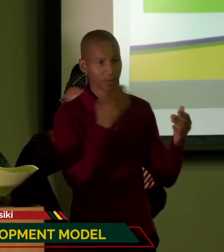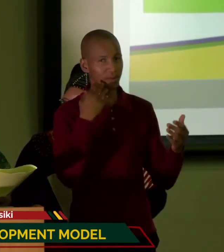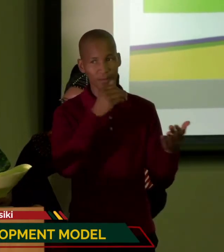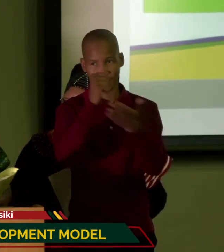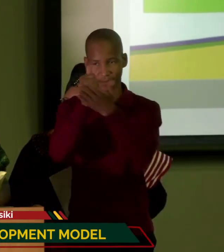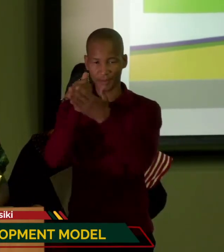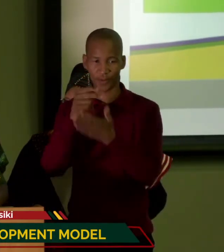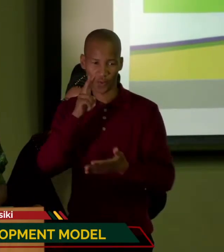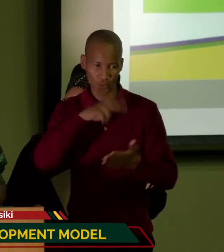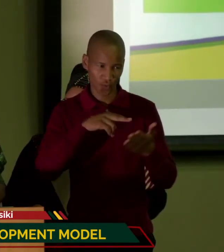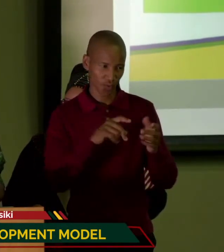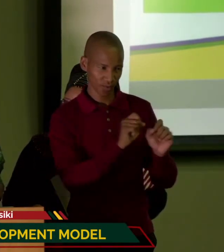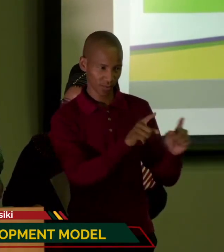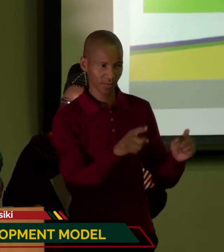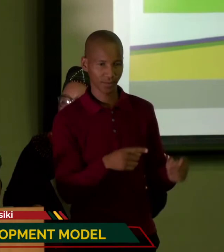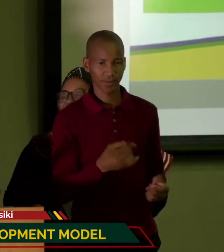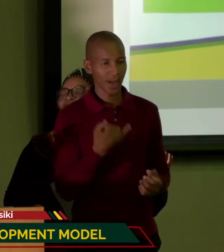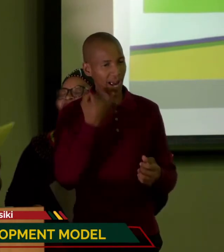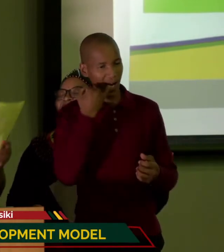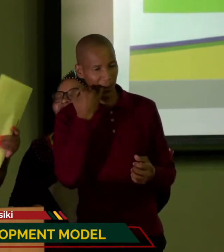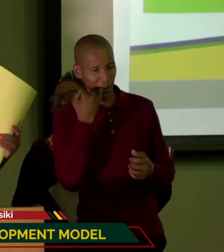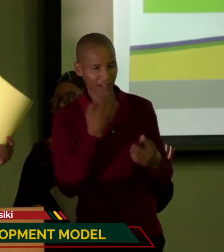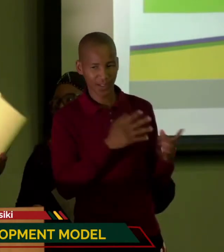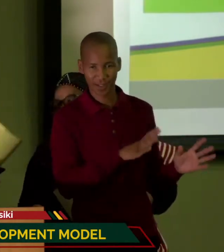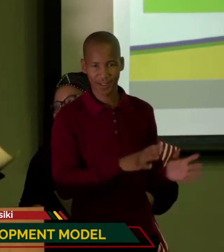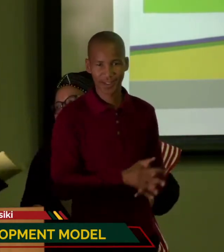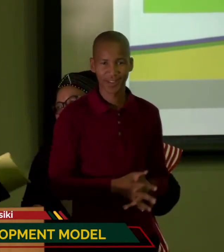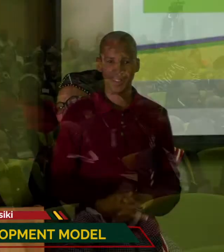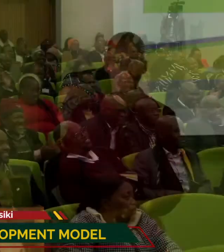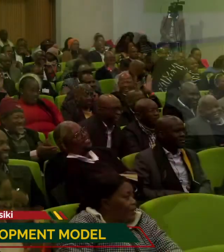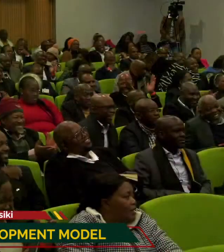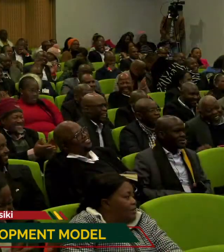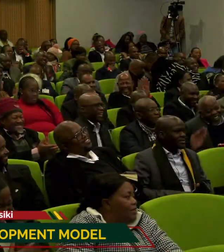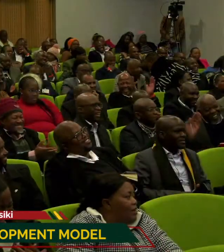uhleli bandimonele inkosi.